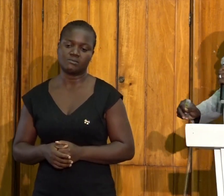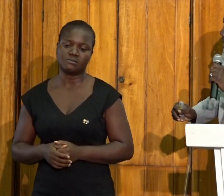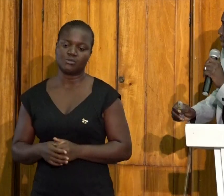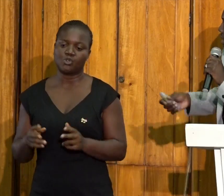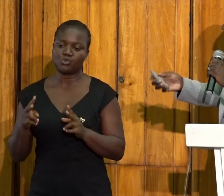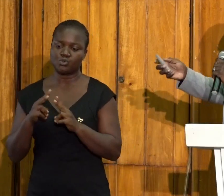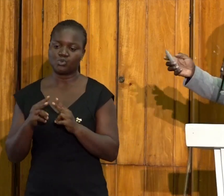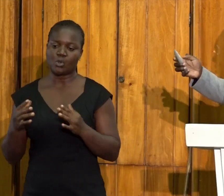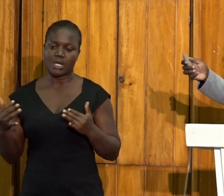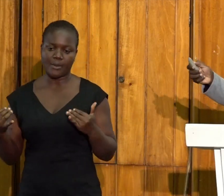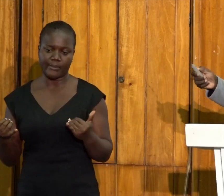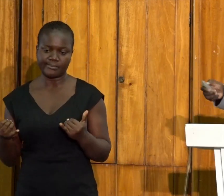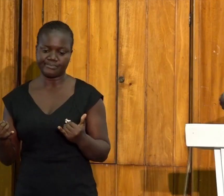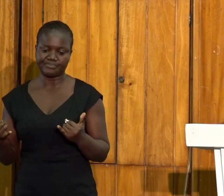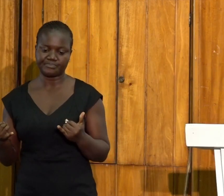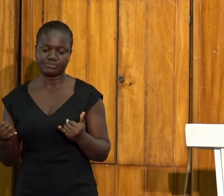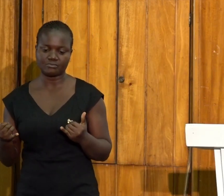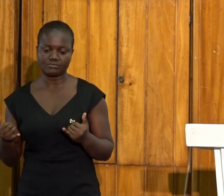So,